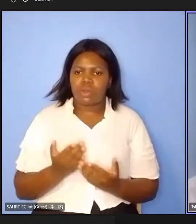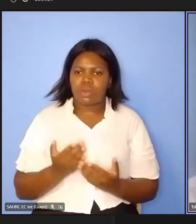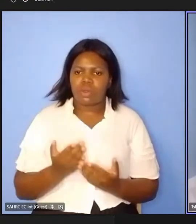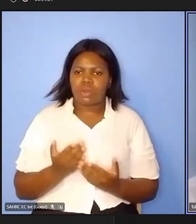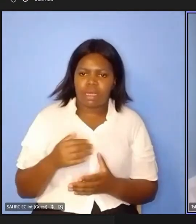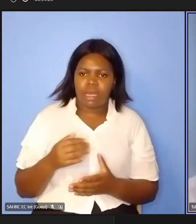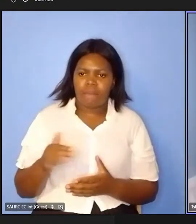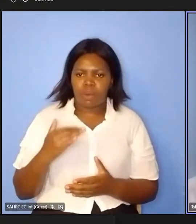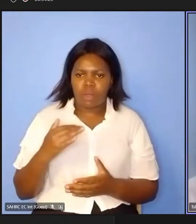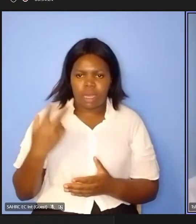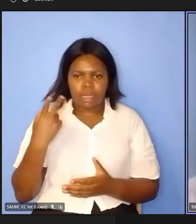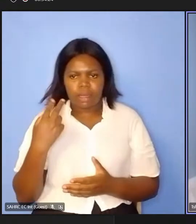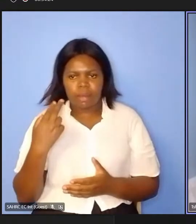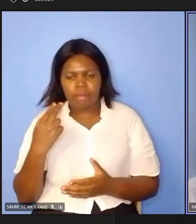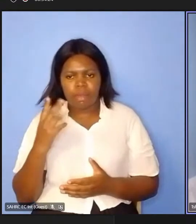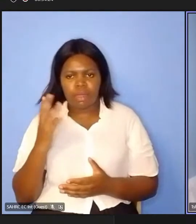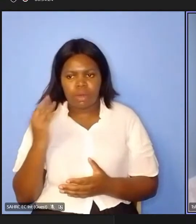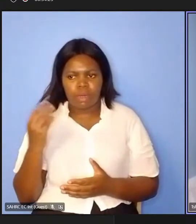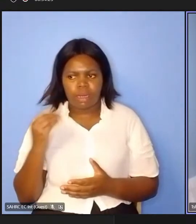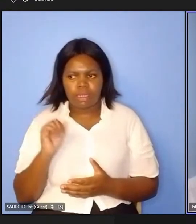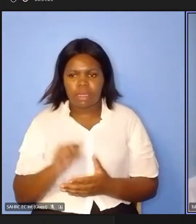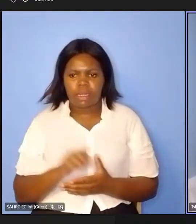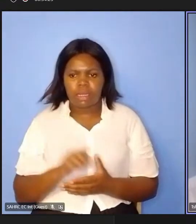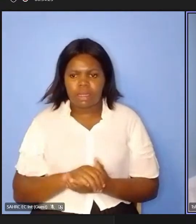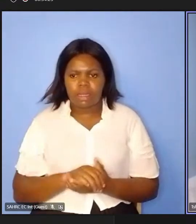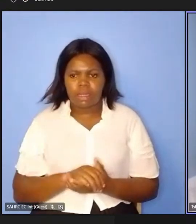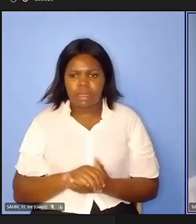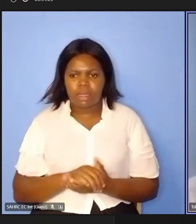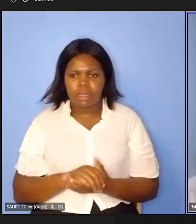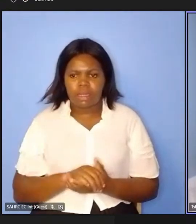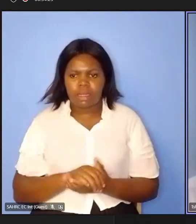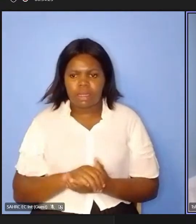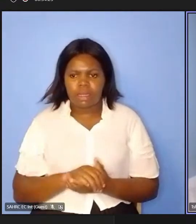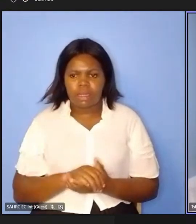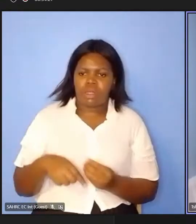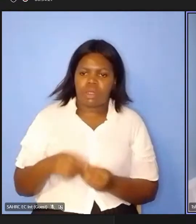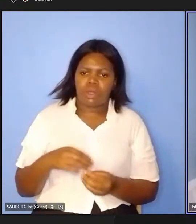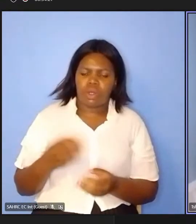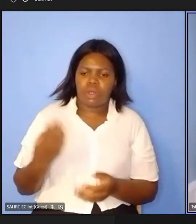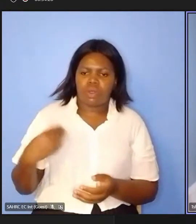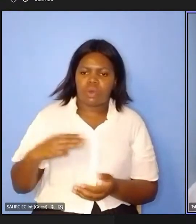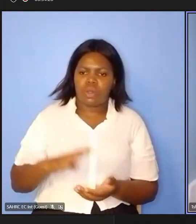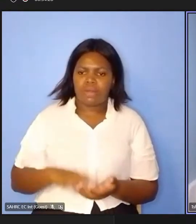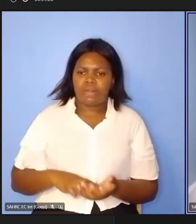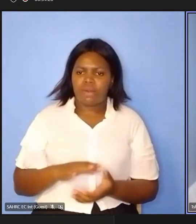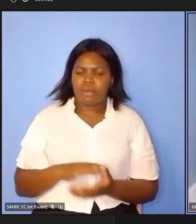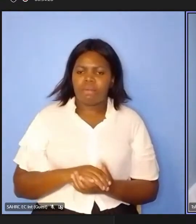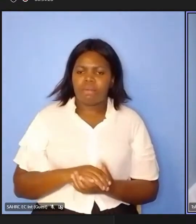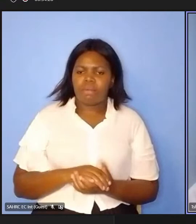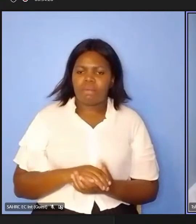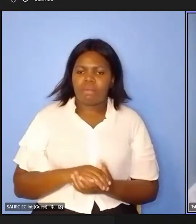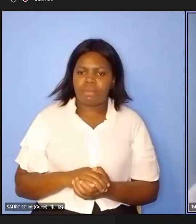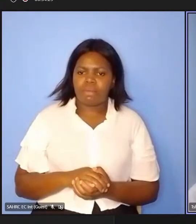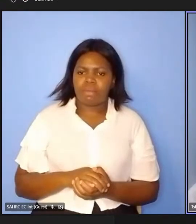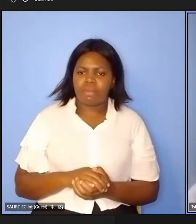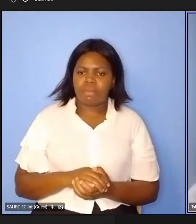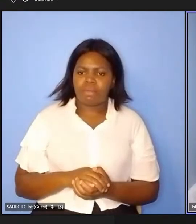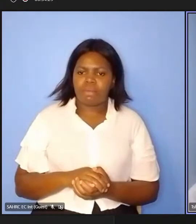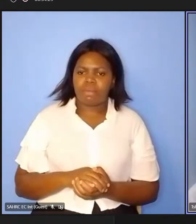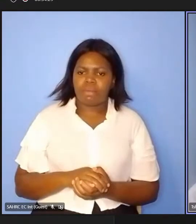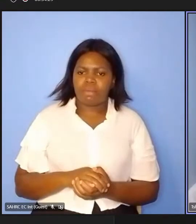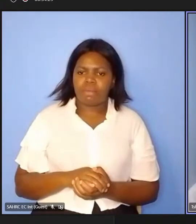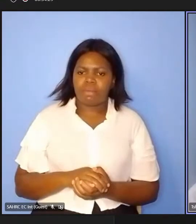boy, she was told, and she's transgressing the school uniform policy. And the school followed the disciplinary proceedings to a T. They